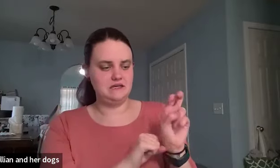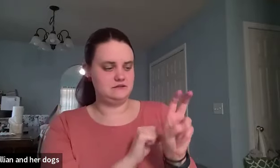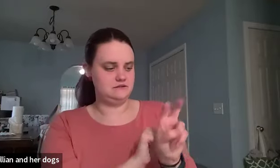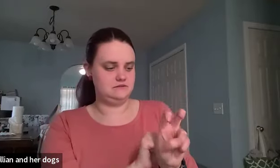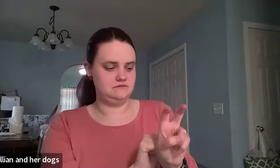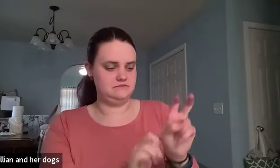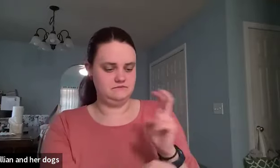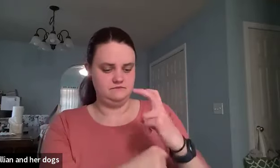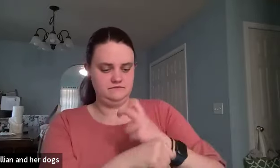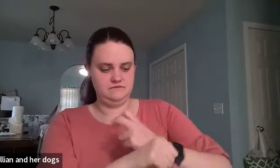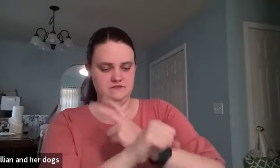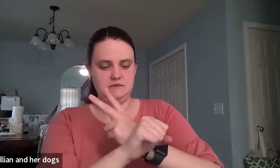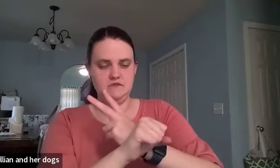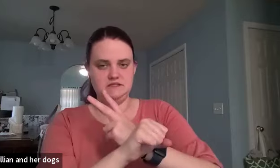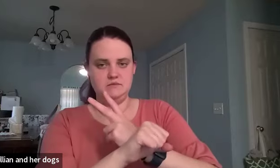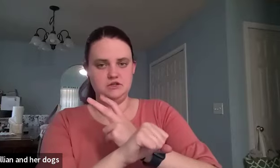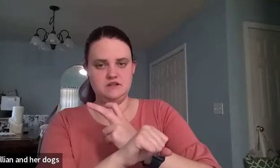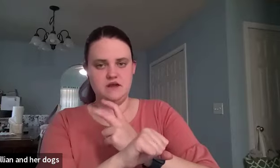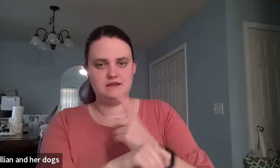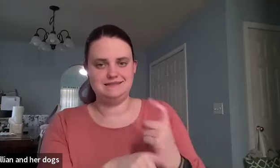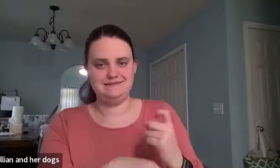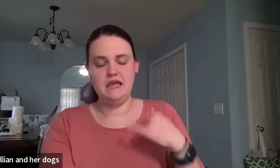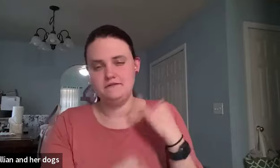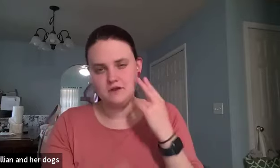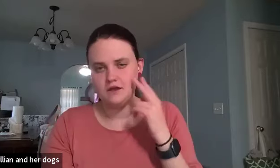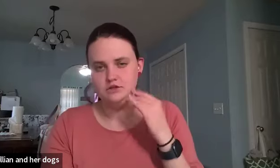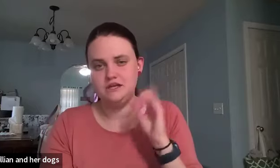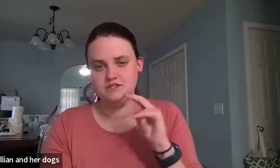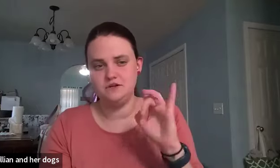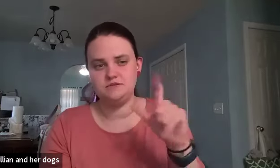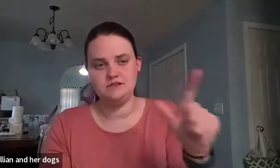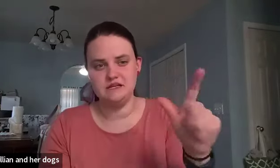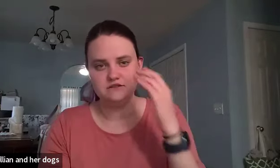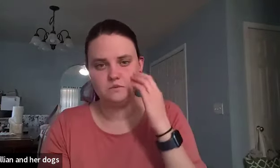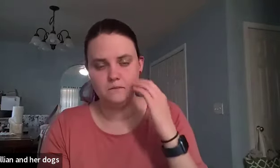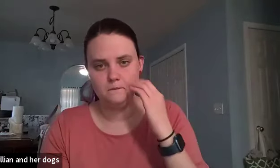like something similar to that. If not, you can just fingerspell snail as well.